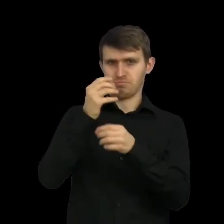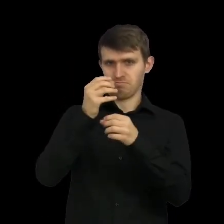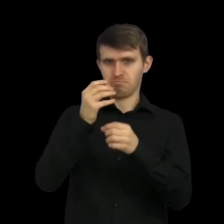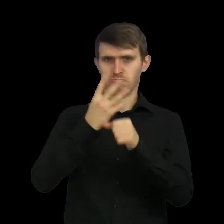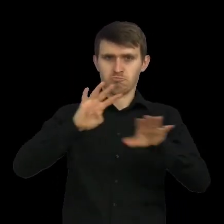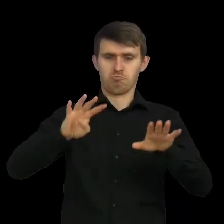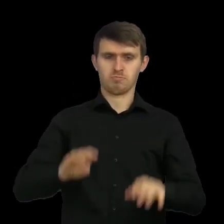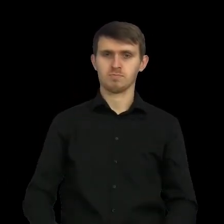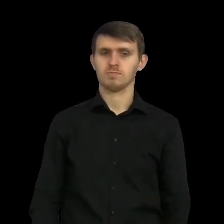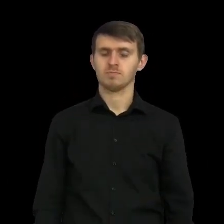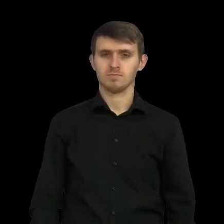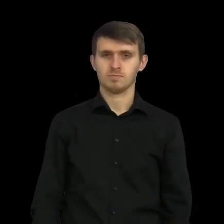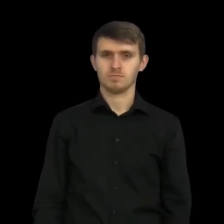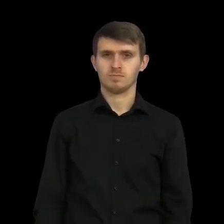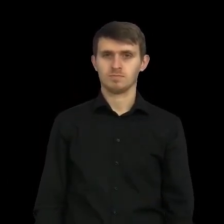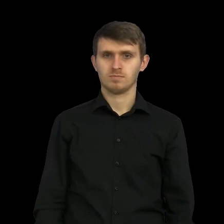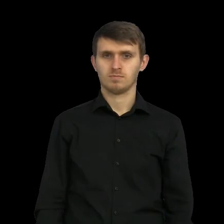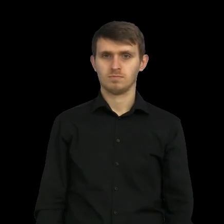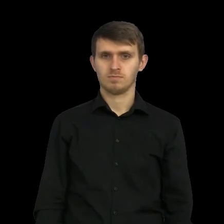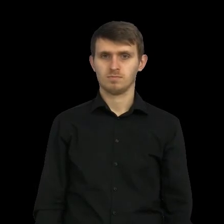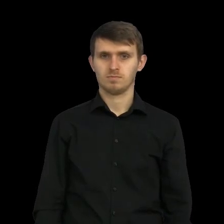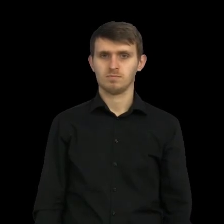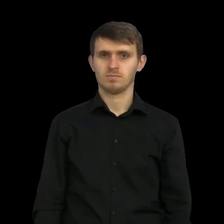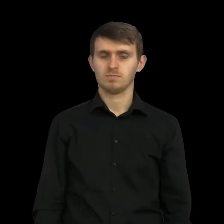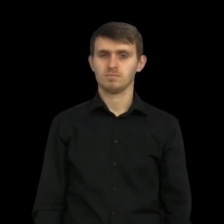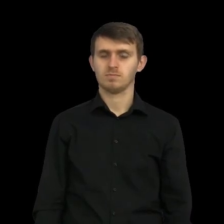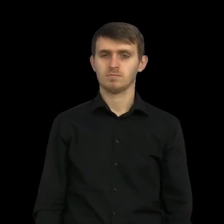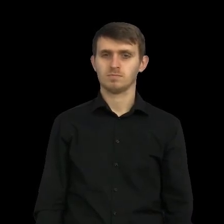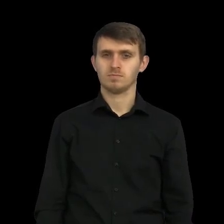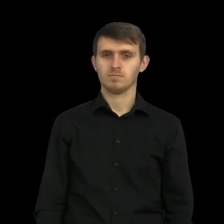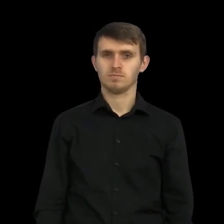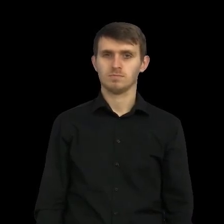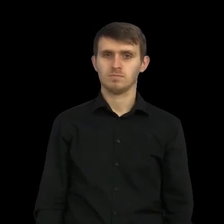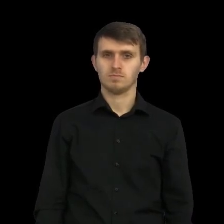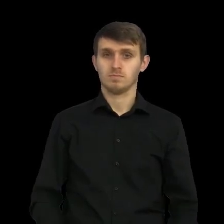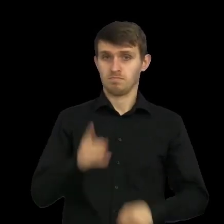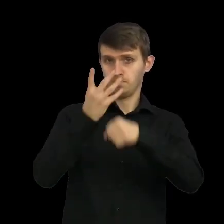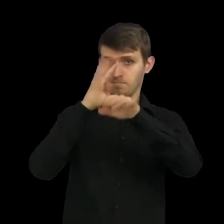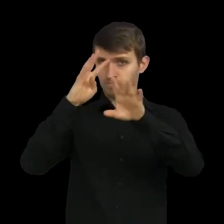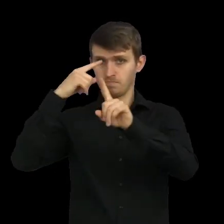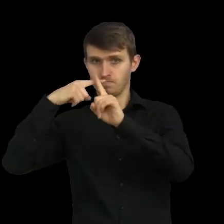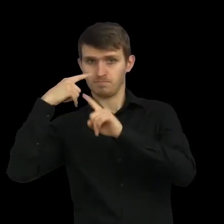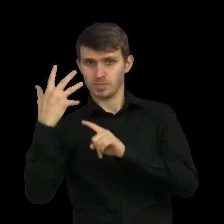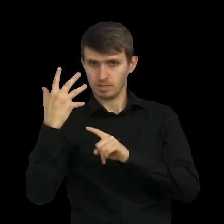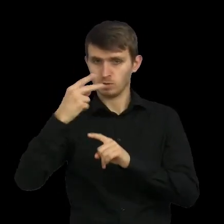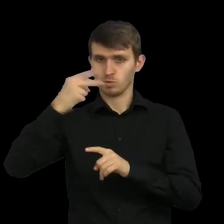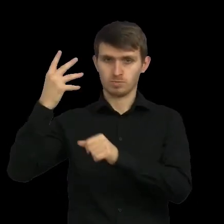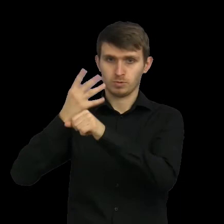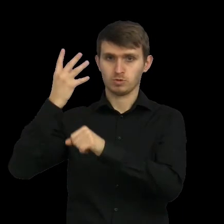plus, let me do that in that same shade of green. 49 plus 5 is